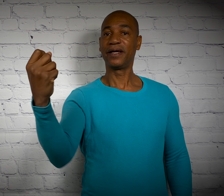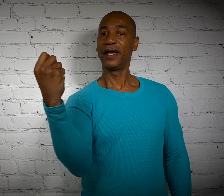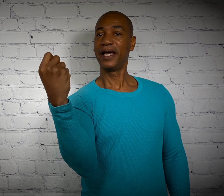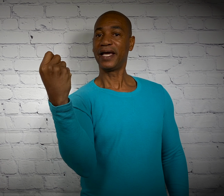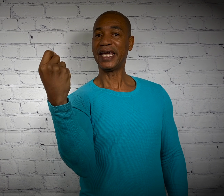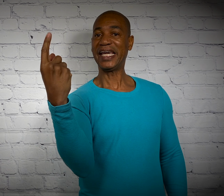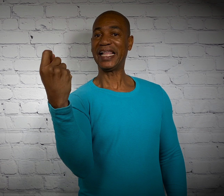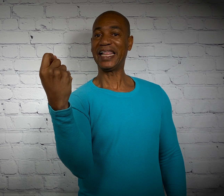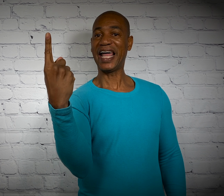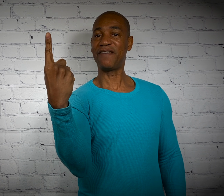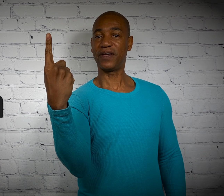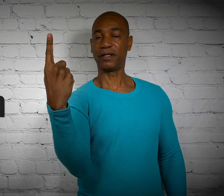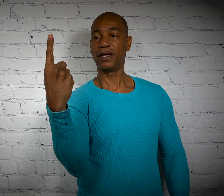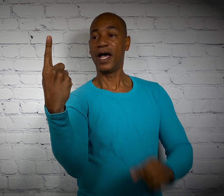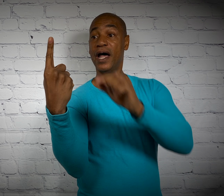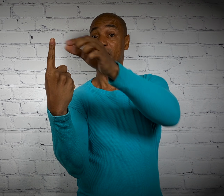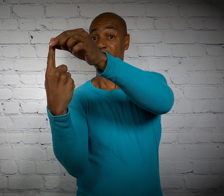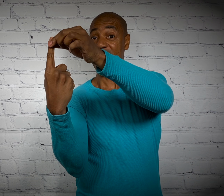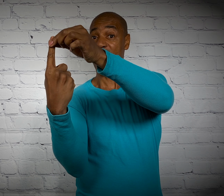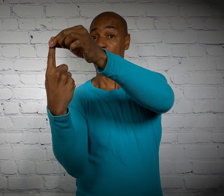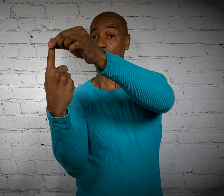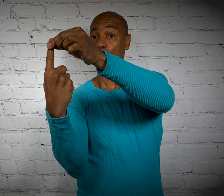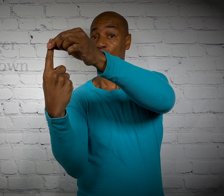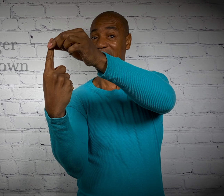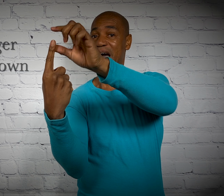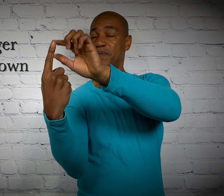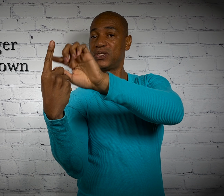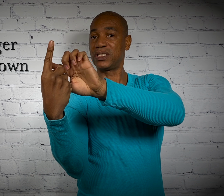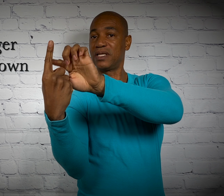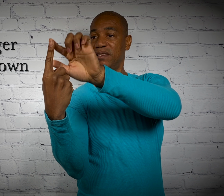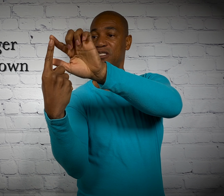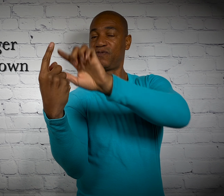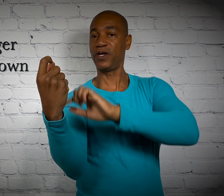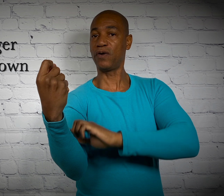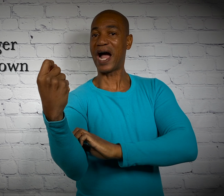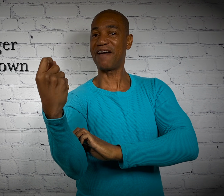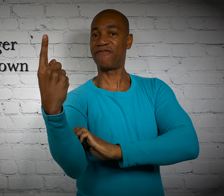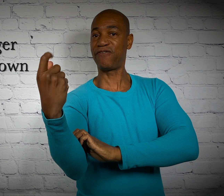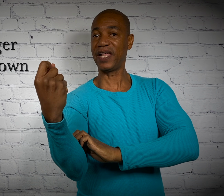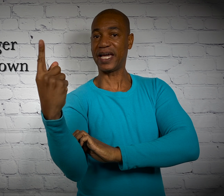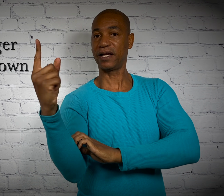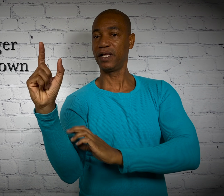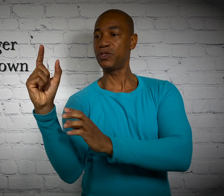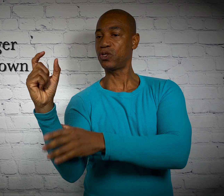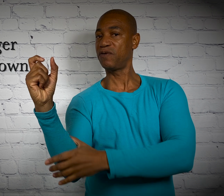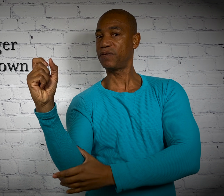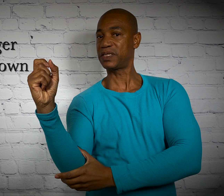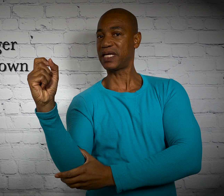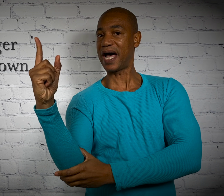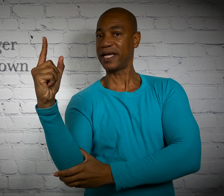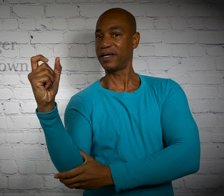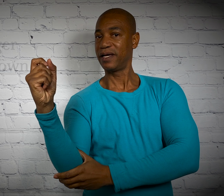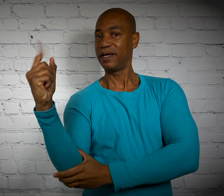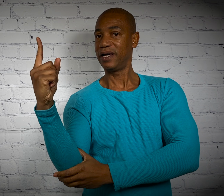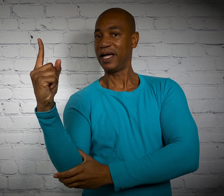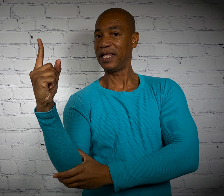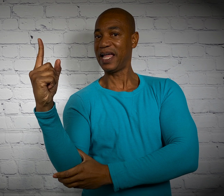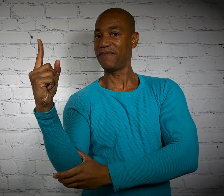10, 11. Now, what happens is this finger I flick. Let me show you from the side.